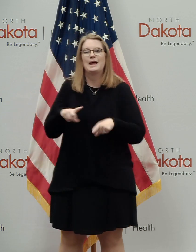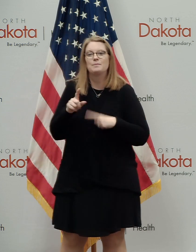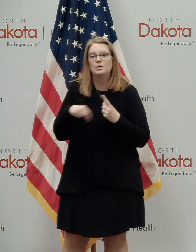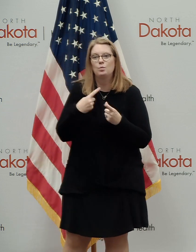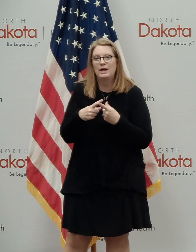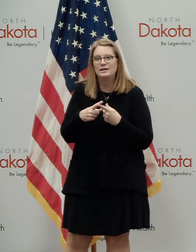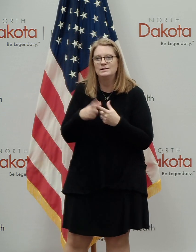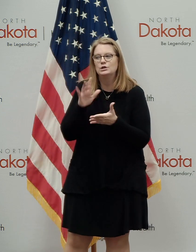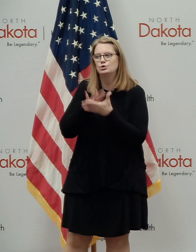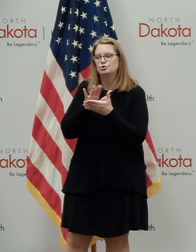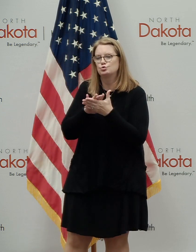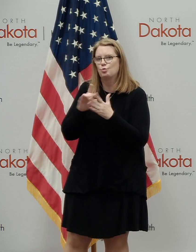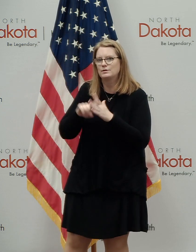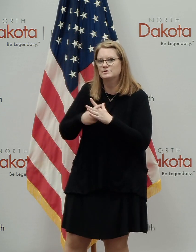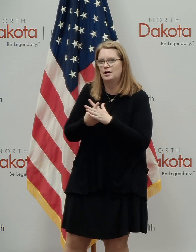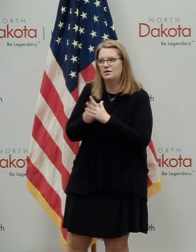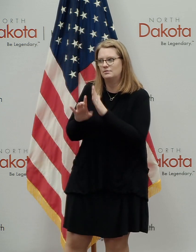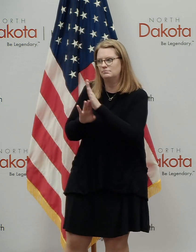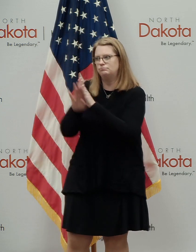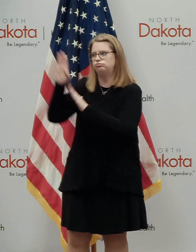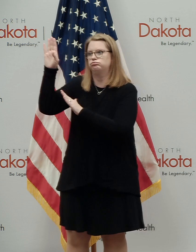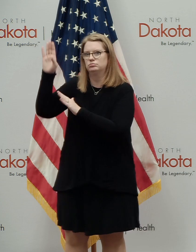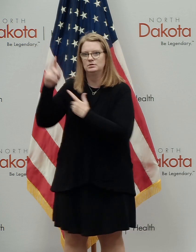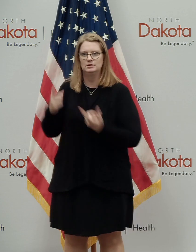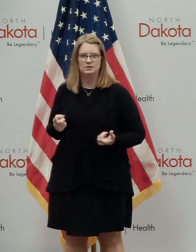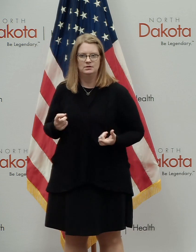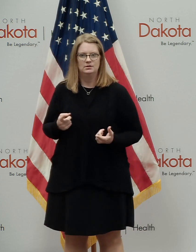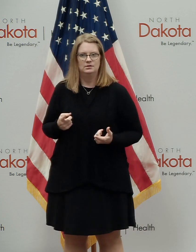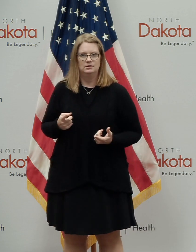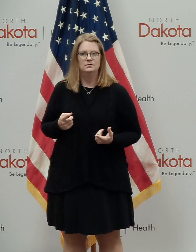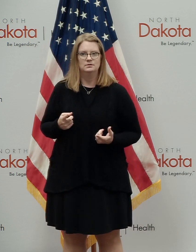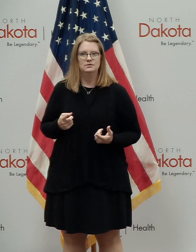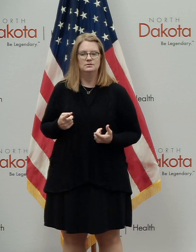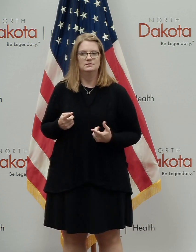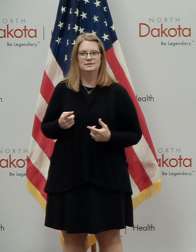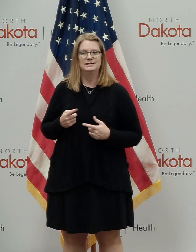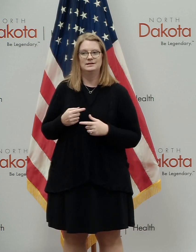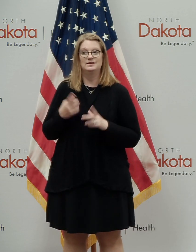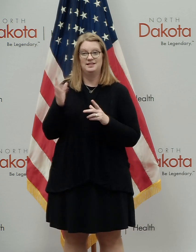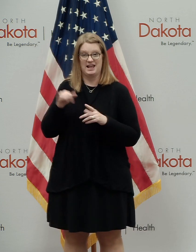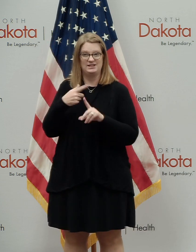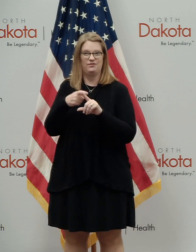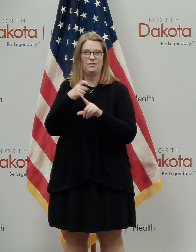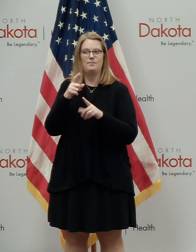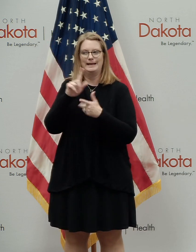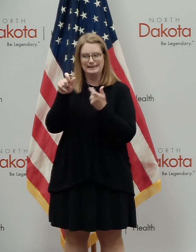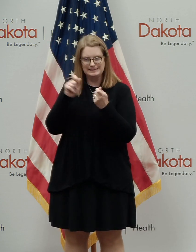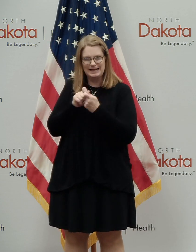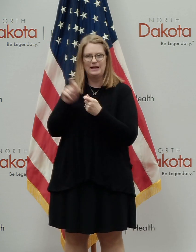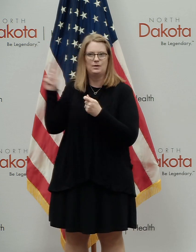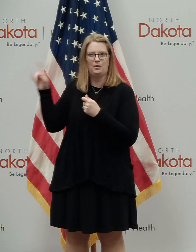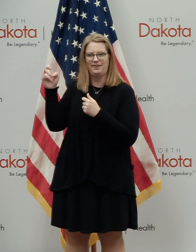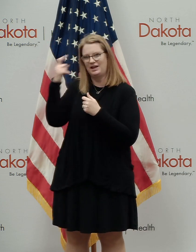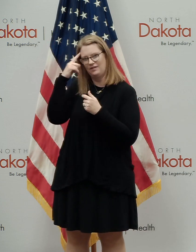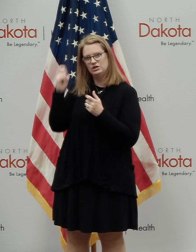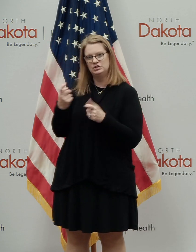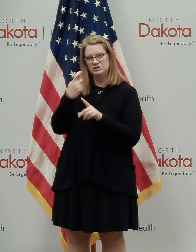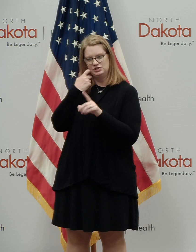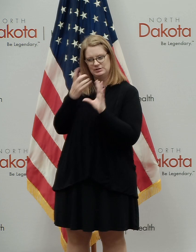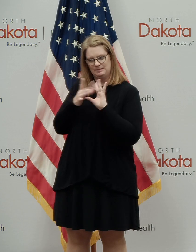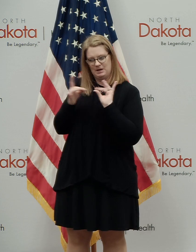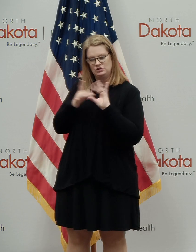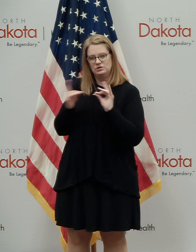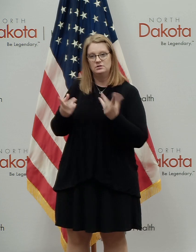You talk to those long-term care facilities, it is coming from exactly what the governor said. So as communities, as you look at your long-term